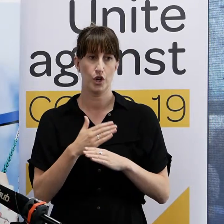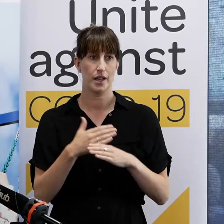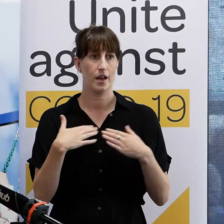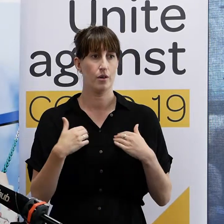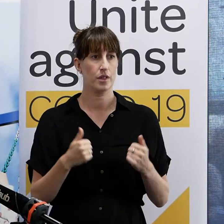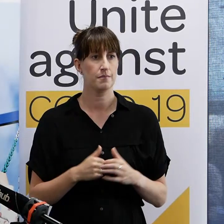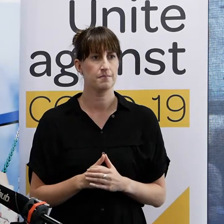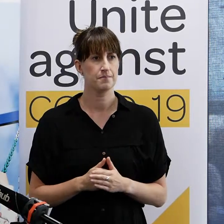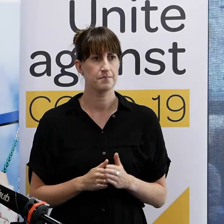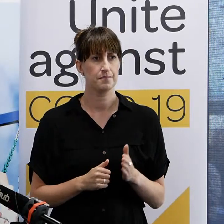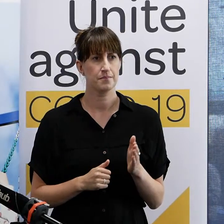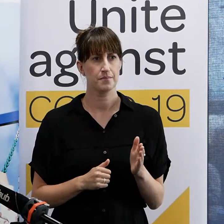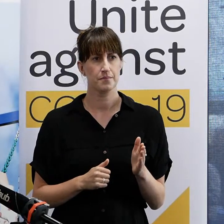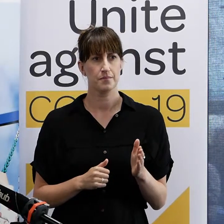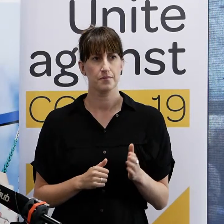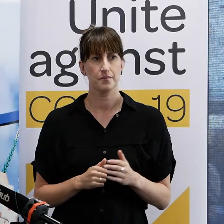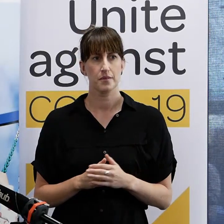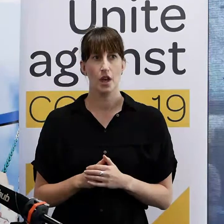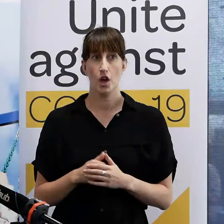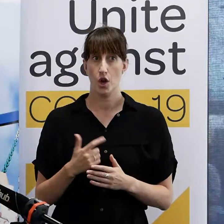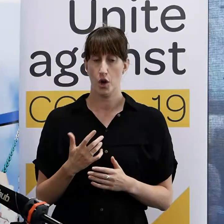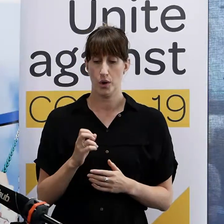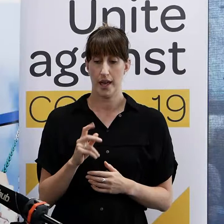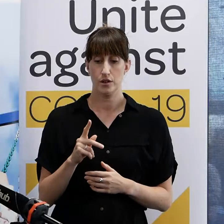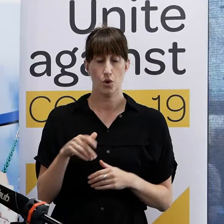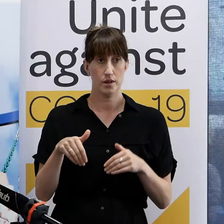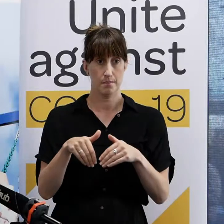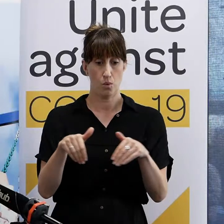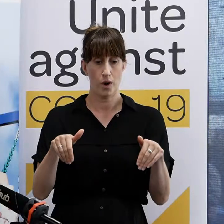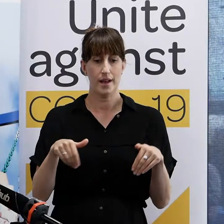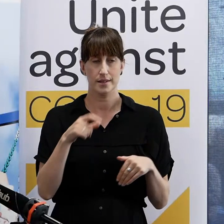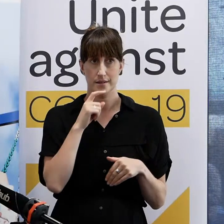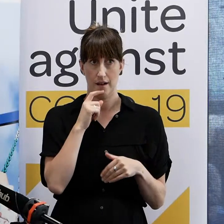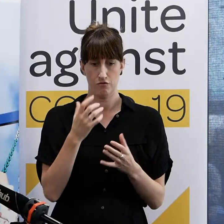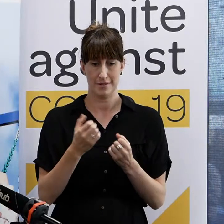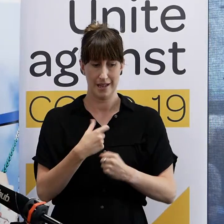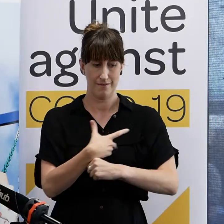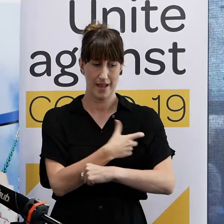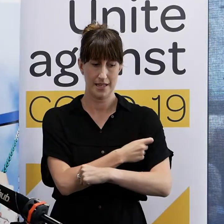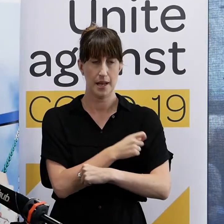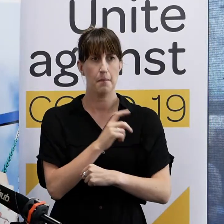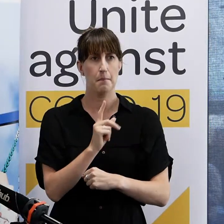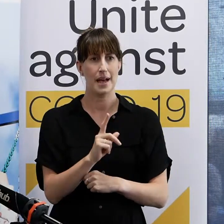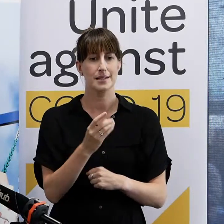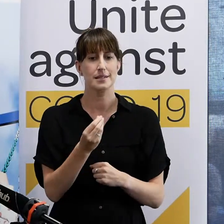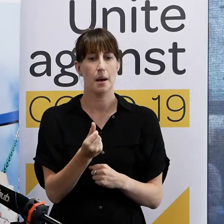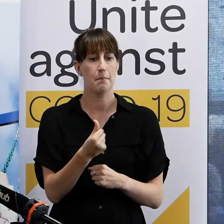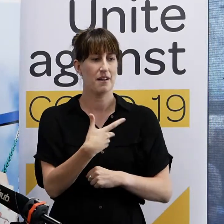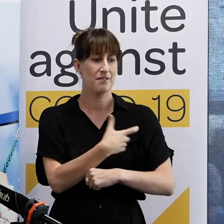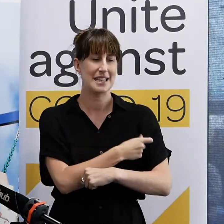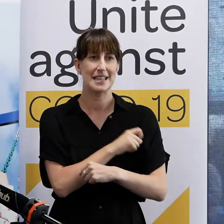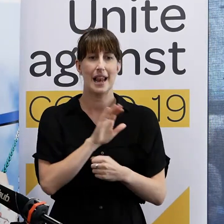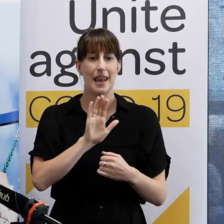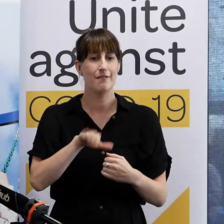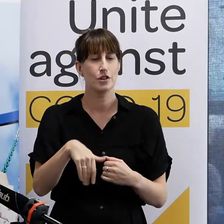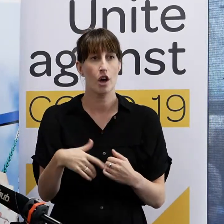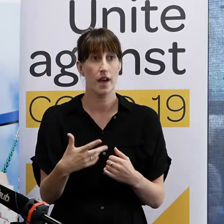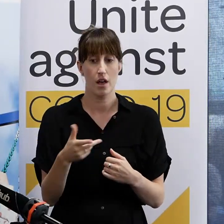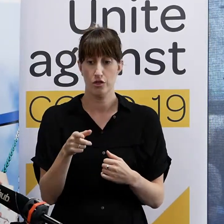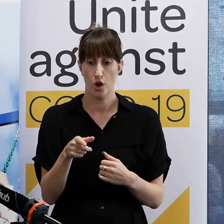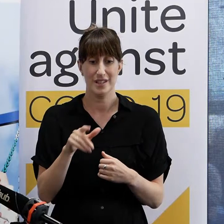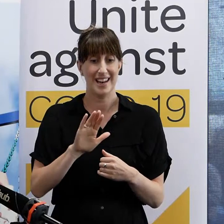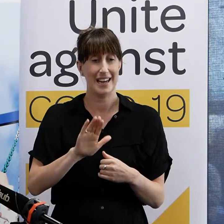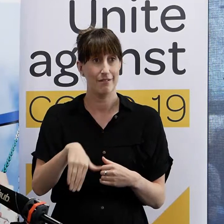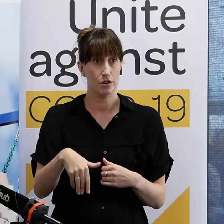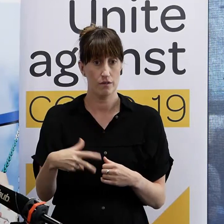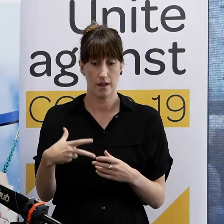workers, before they expire, are they being given to healthcare workers in Canterbury? I couldn't say specifically, but I do know right from